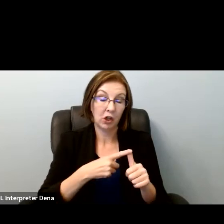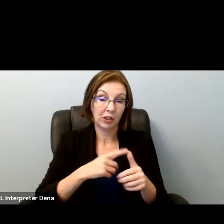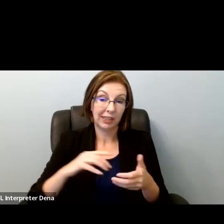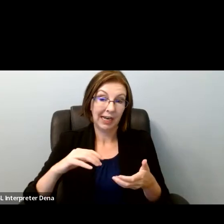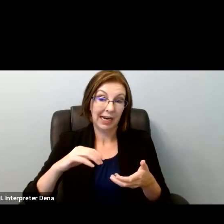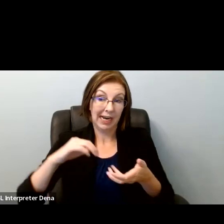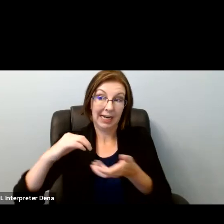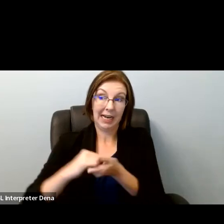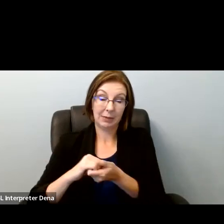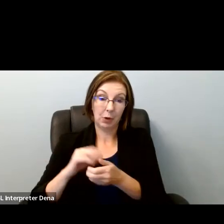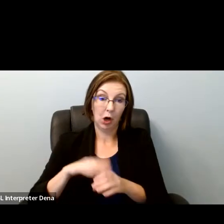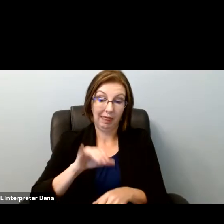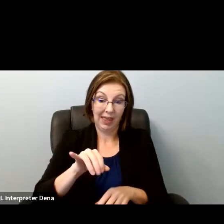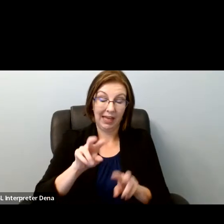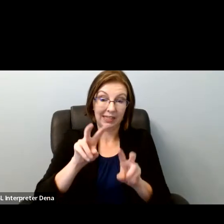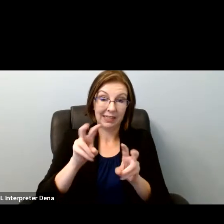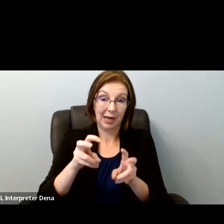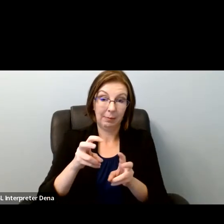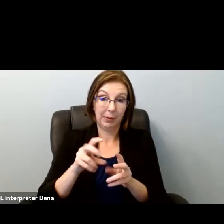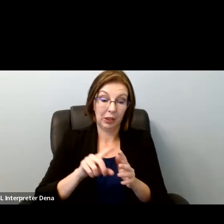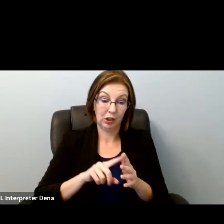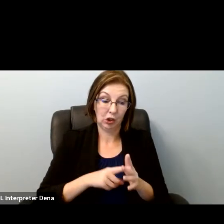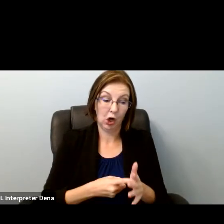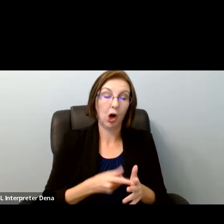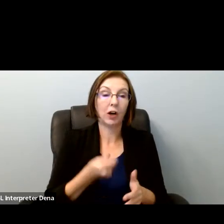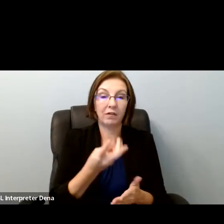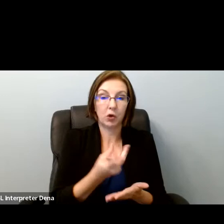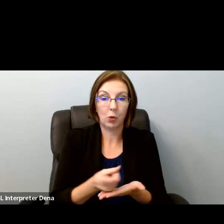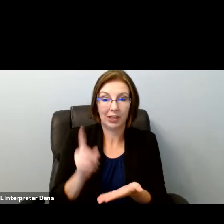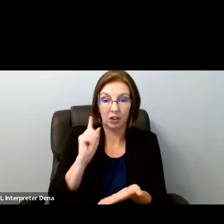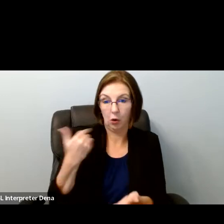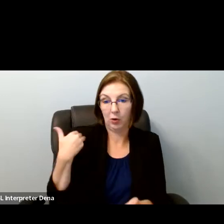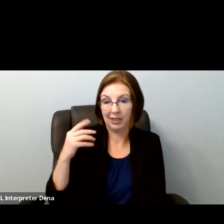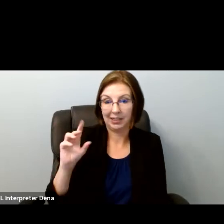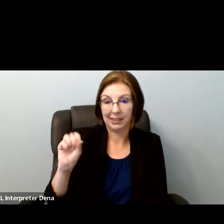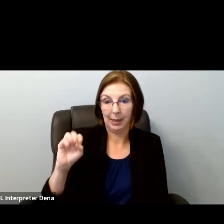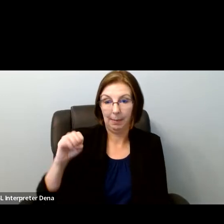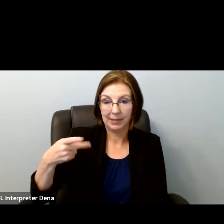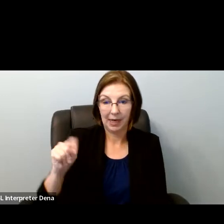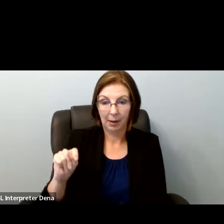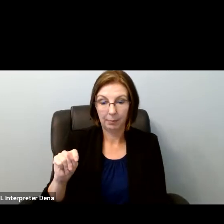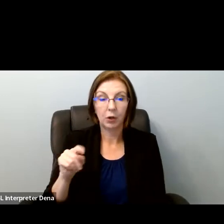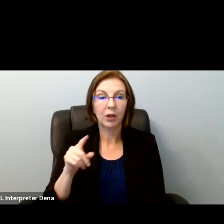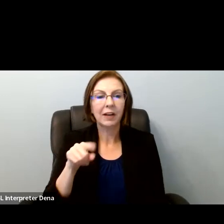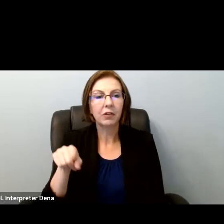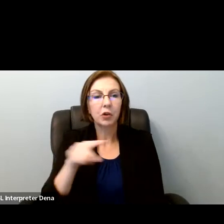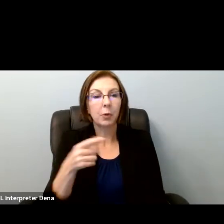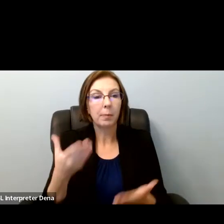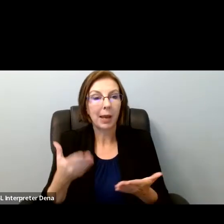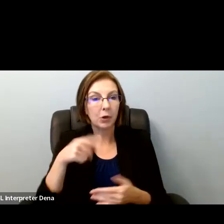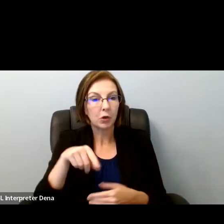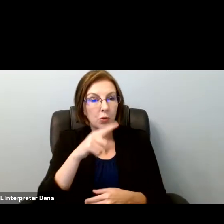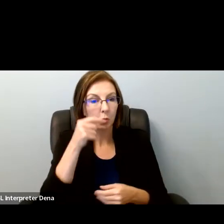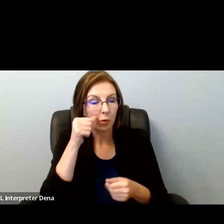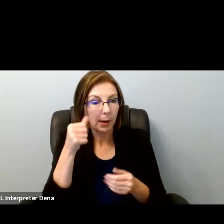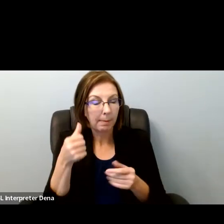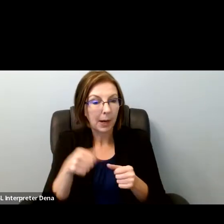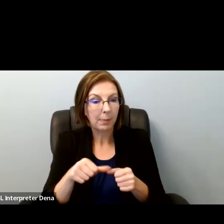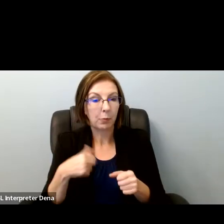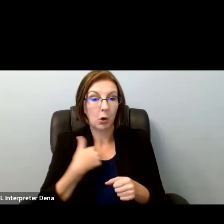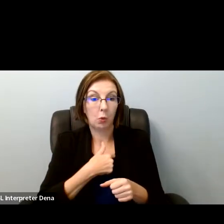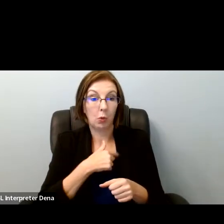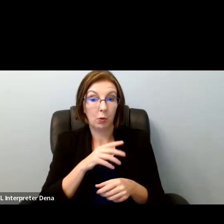particular topic was just a few weeks ago in September. If you may remember, we were involved in a